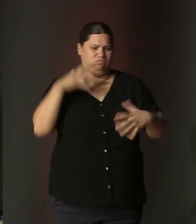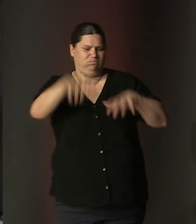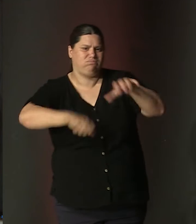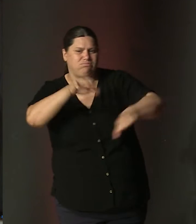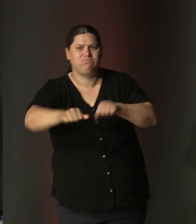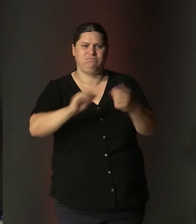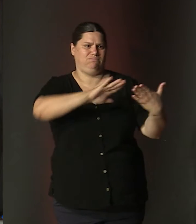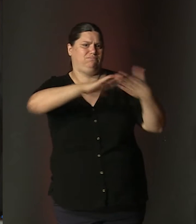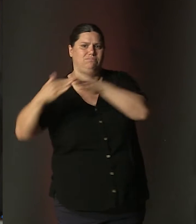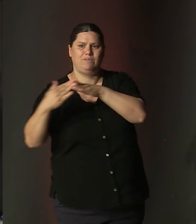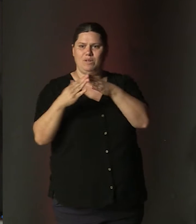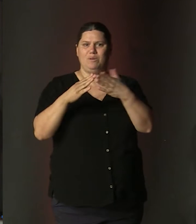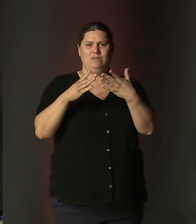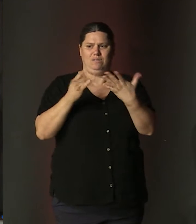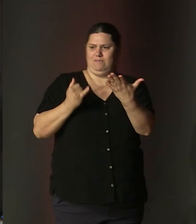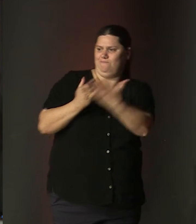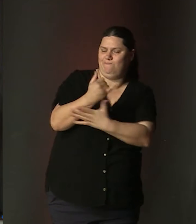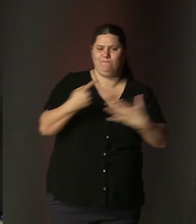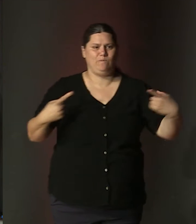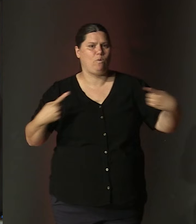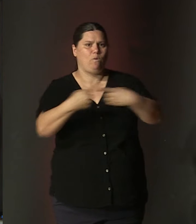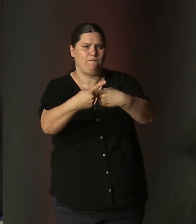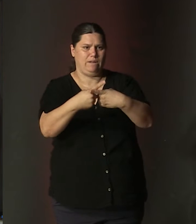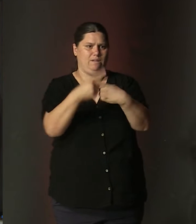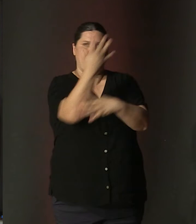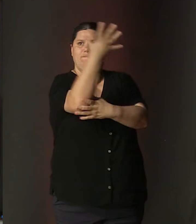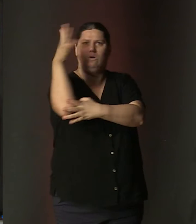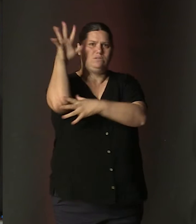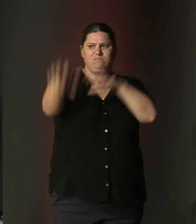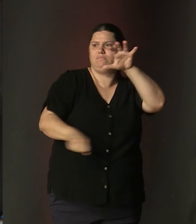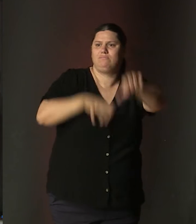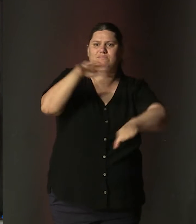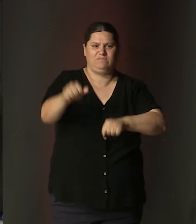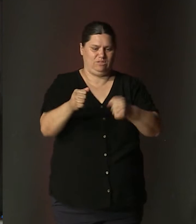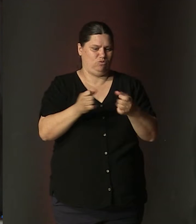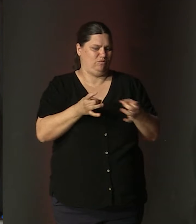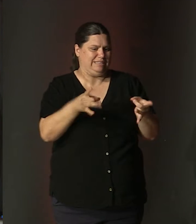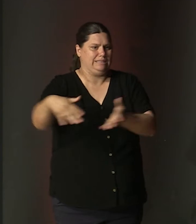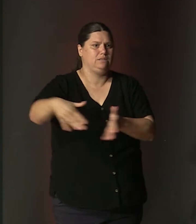communities, fueling conflict, clearing forest and fouling rivers.